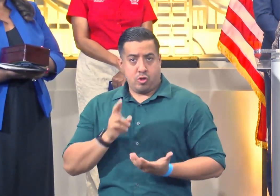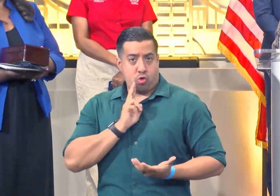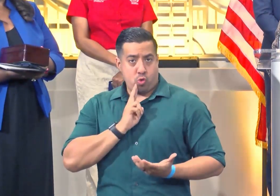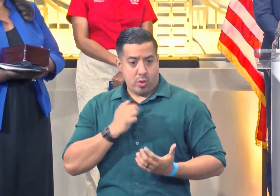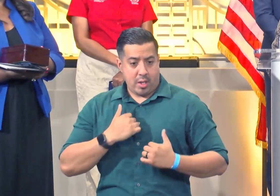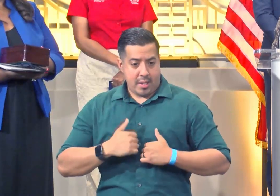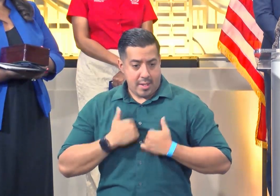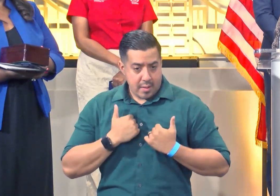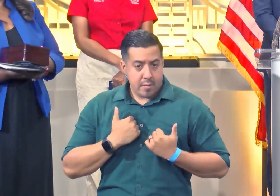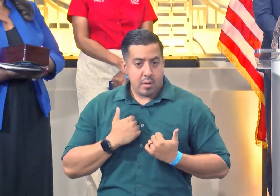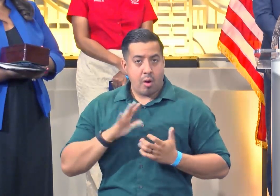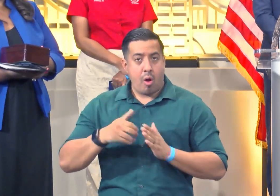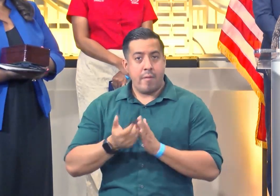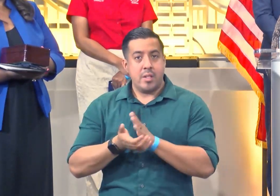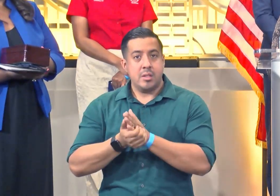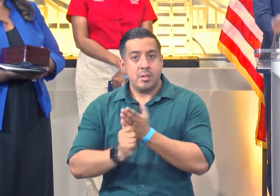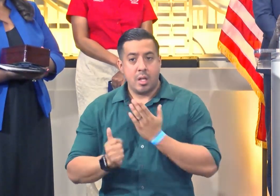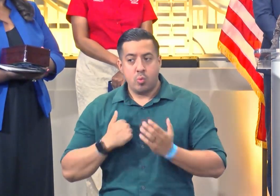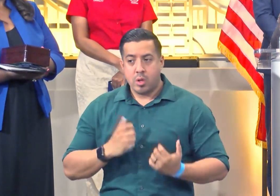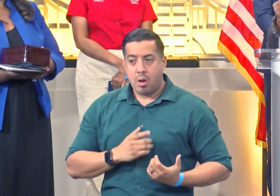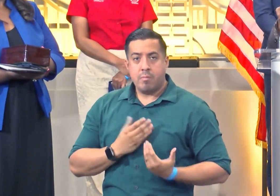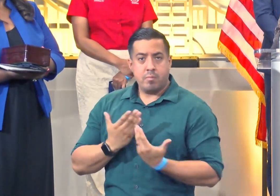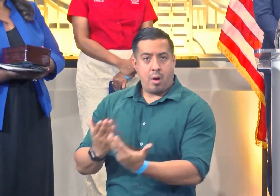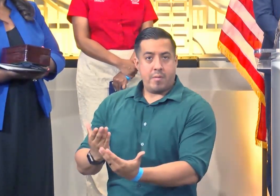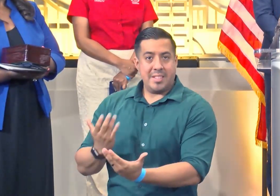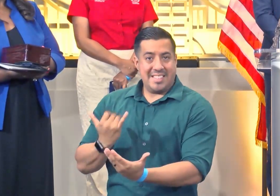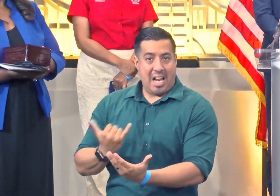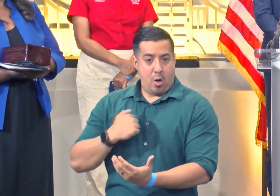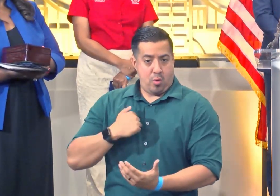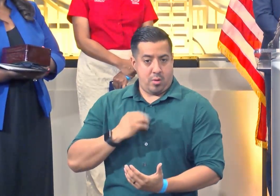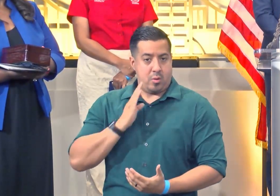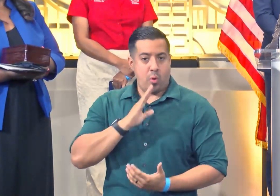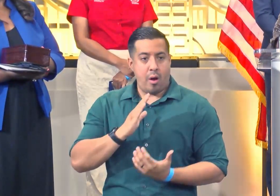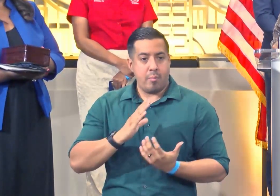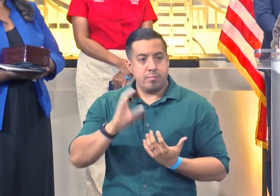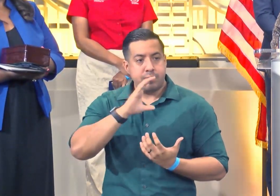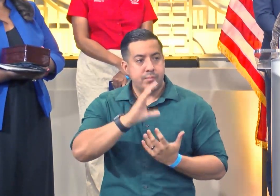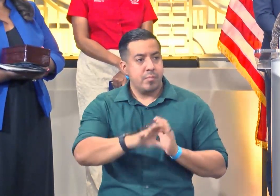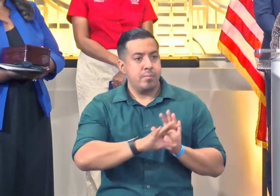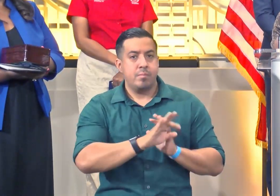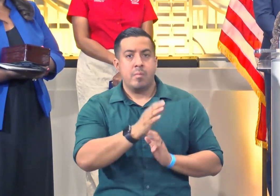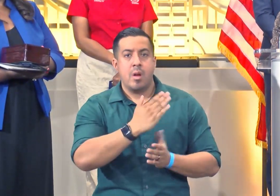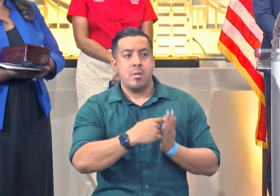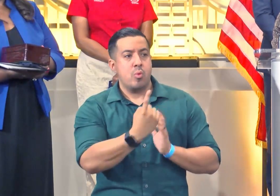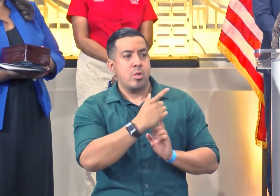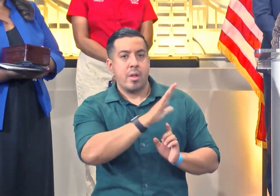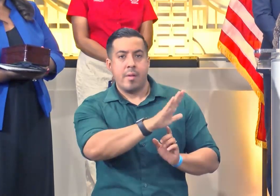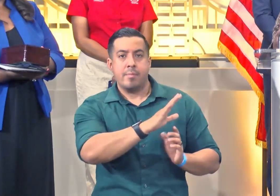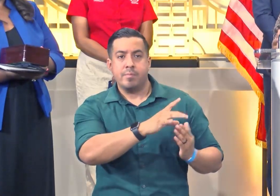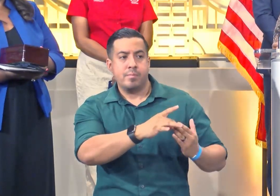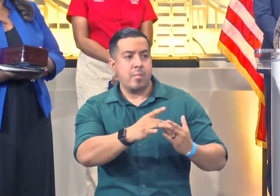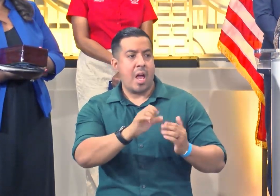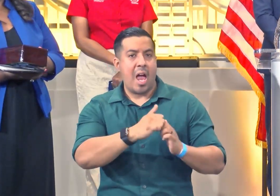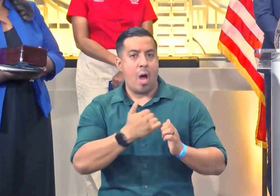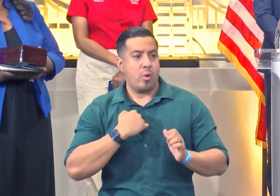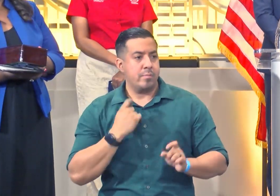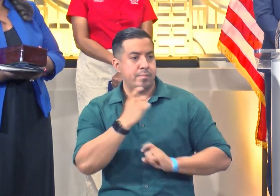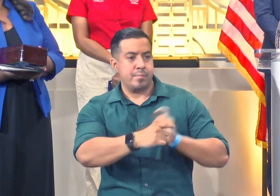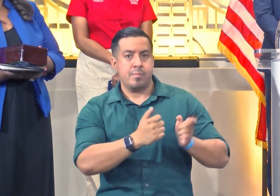Houston with the talent that we've offered to them, and let me now follow someone else's pathway of how I